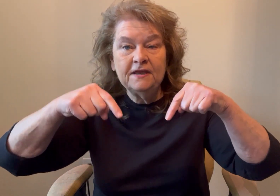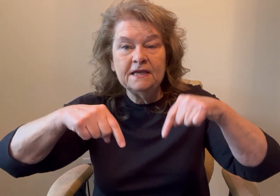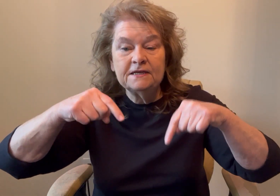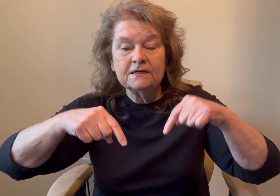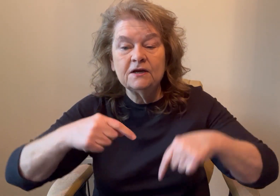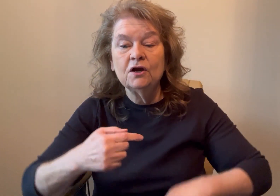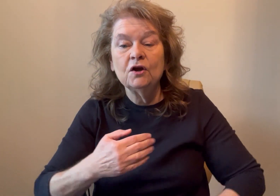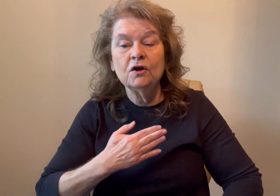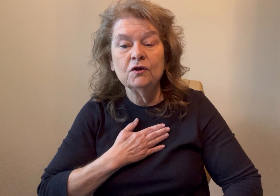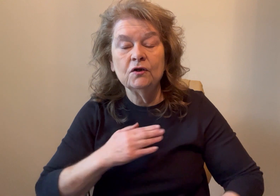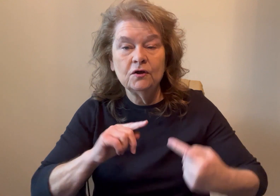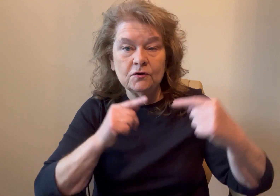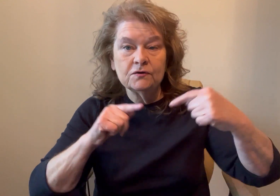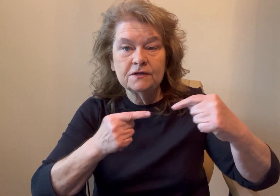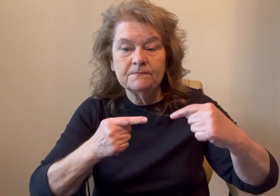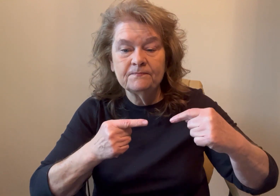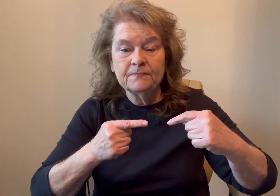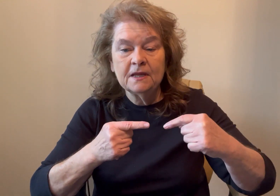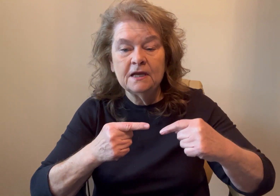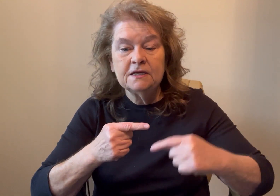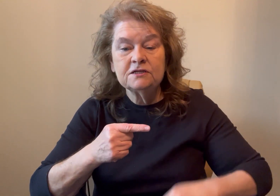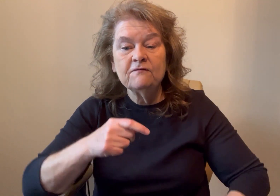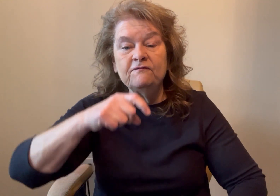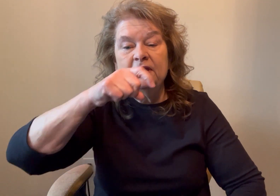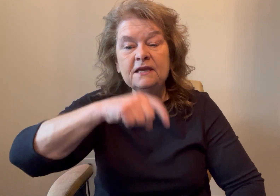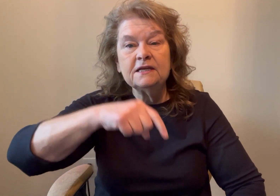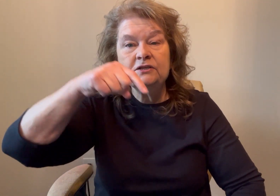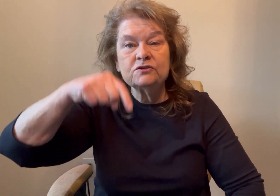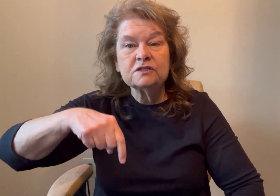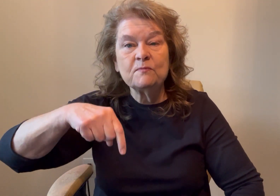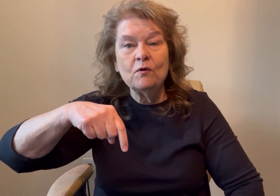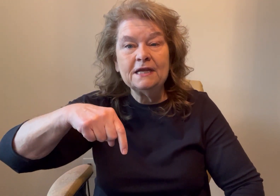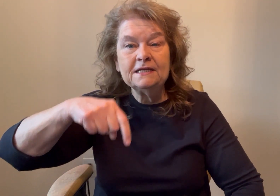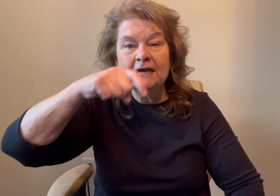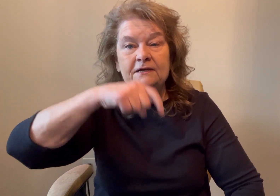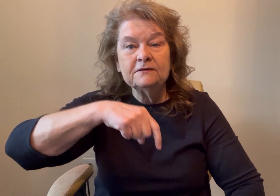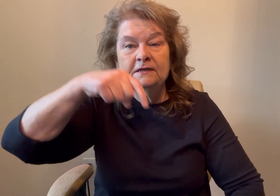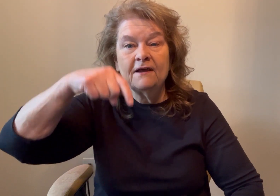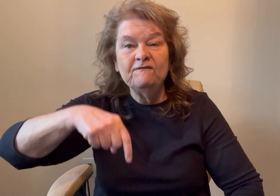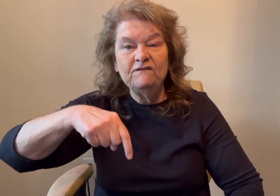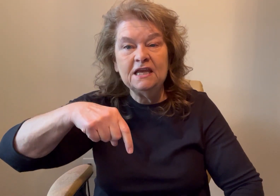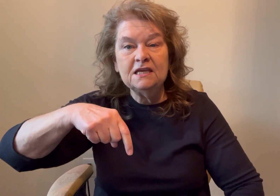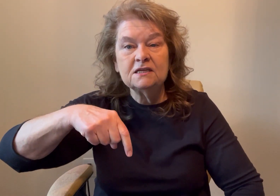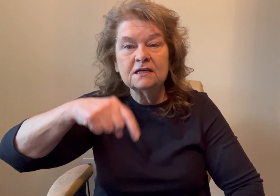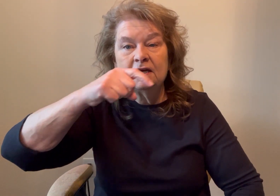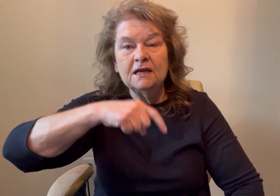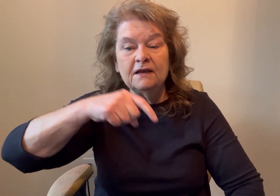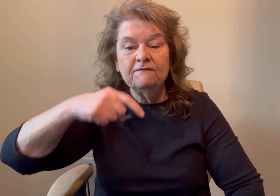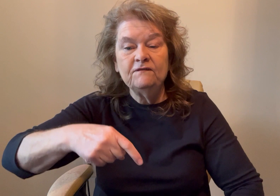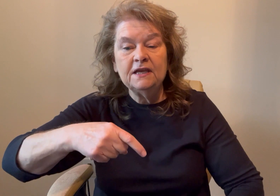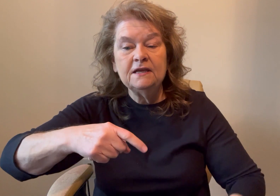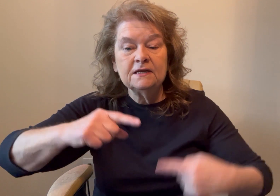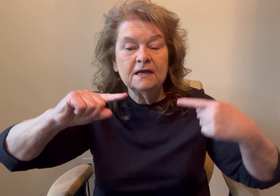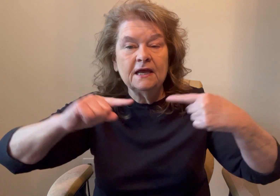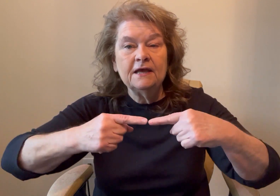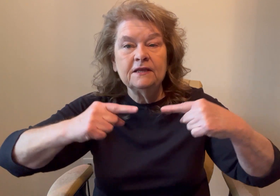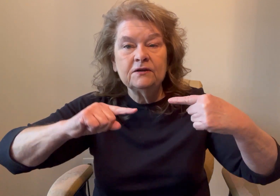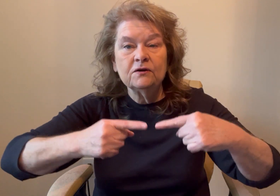feet hurt. So feet is you're just pointing down. Feet, feet, and then